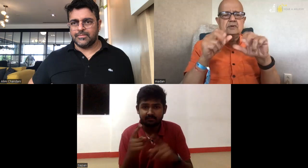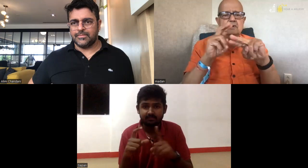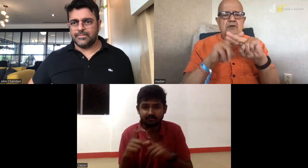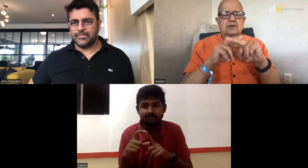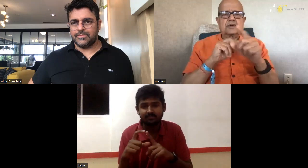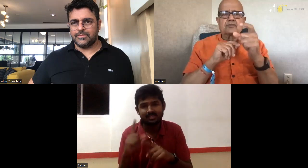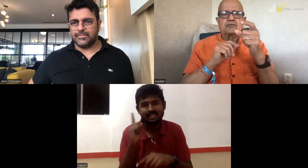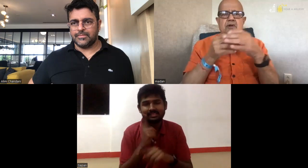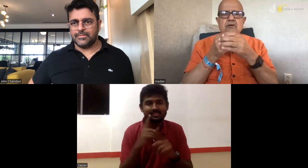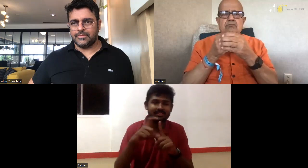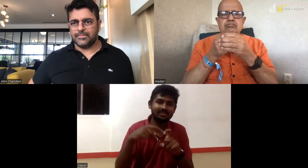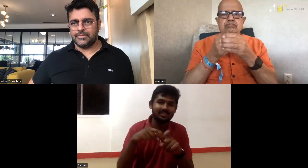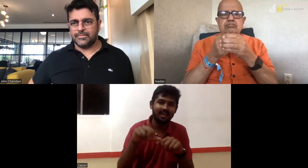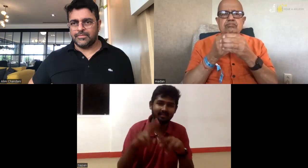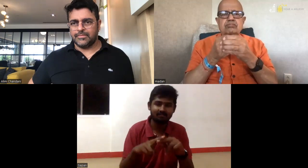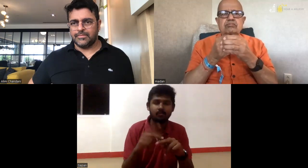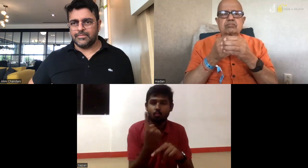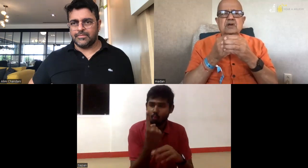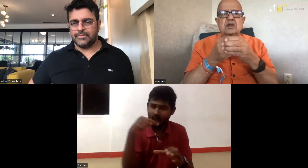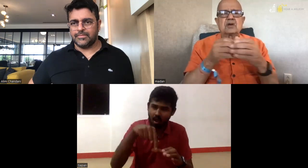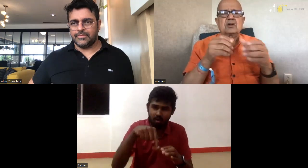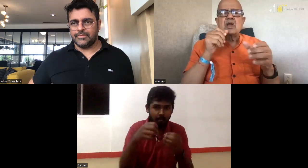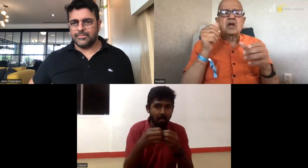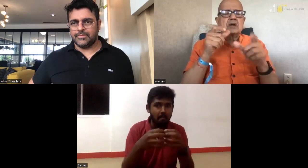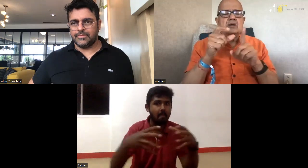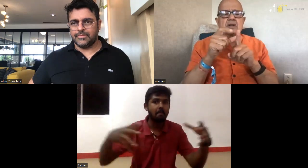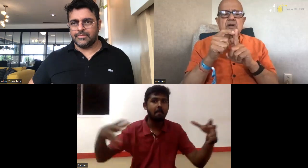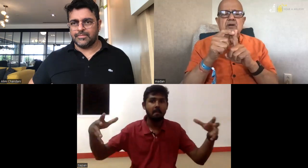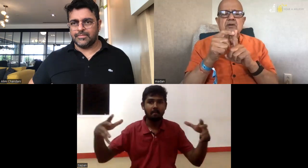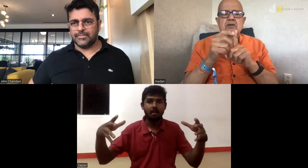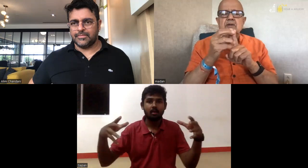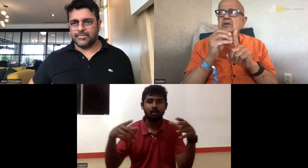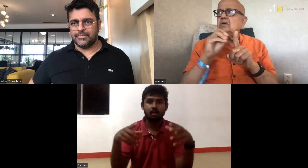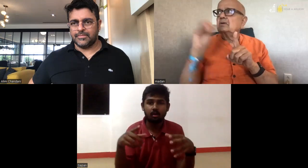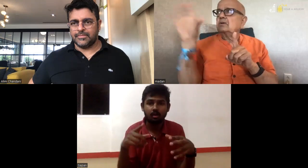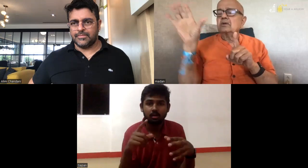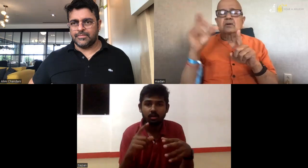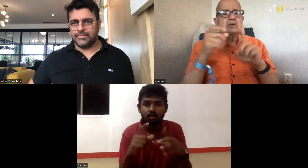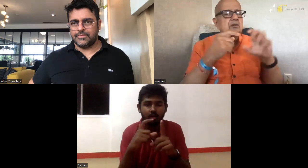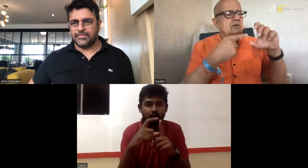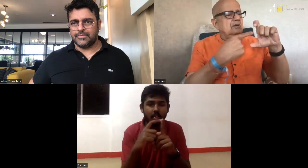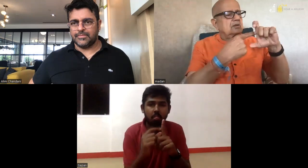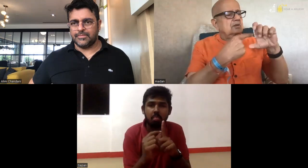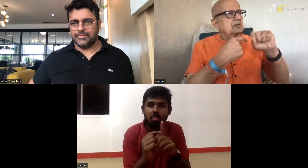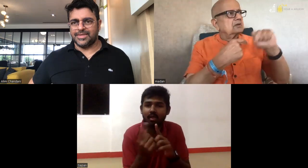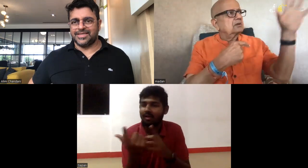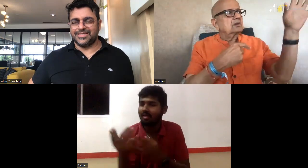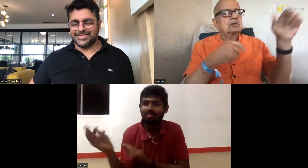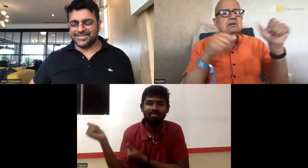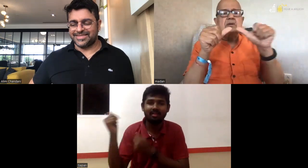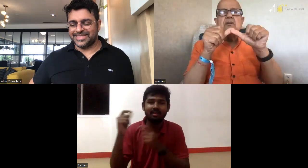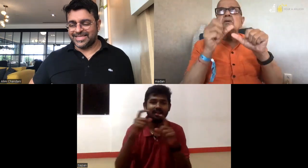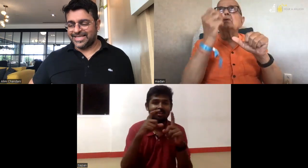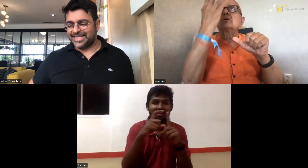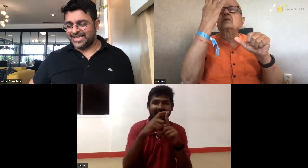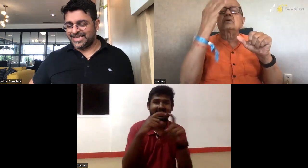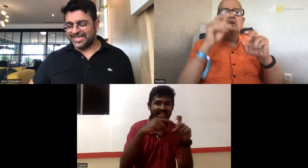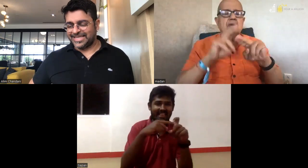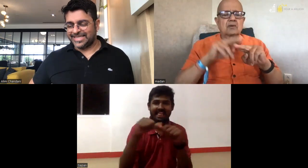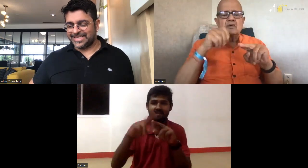go. If you think that, yeah, we in August or maybe later on